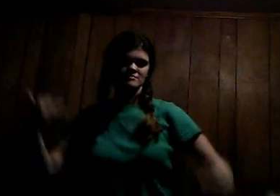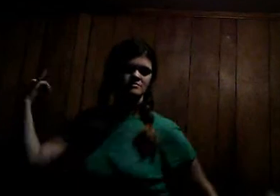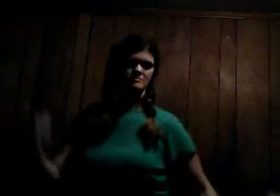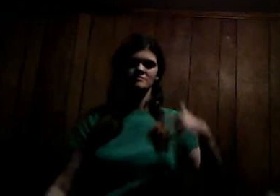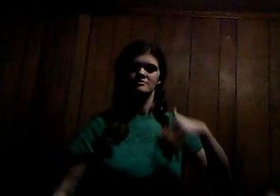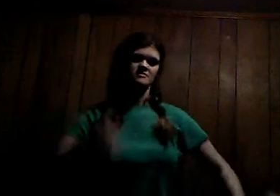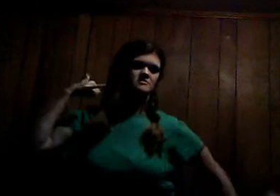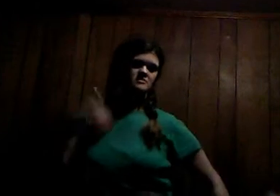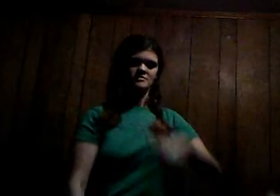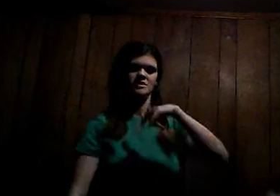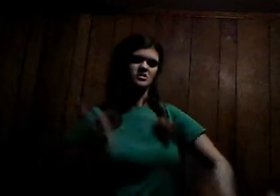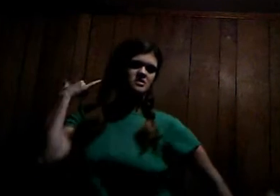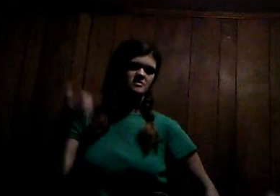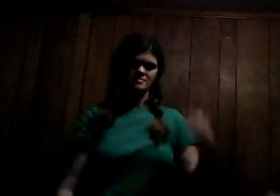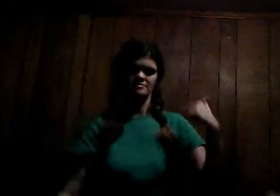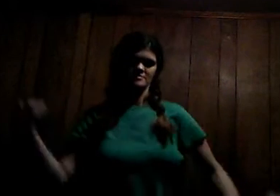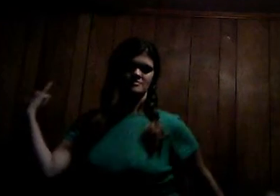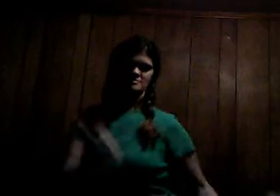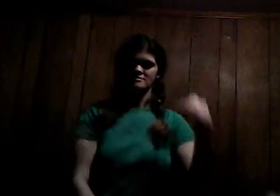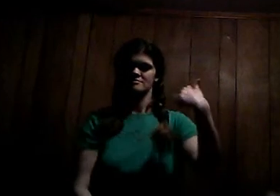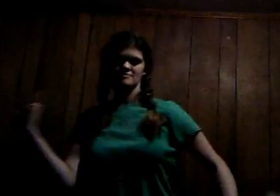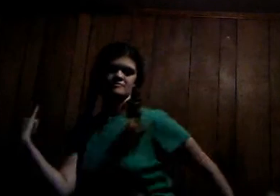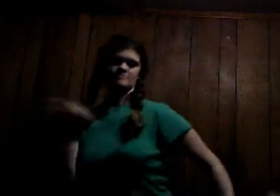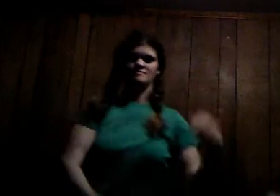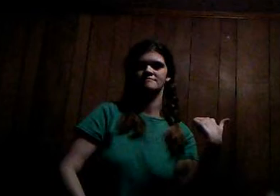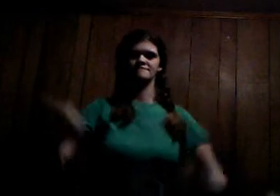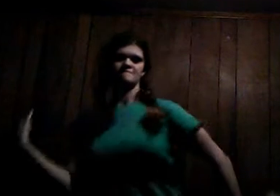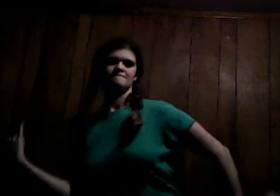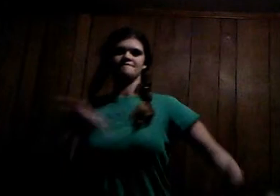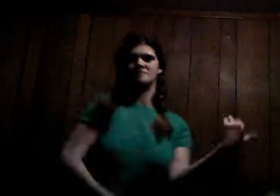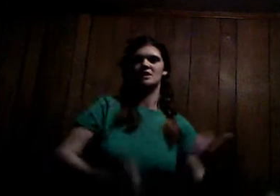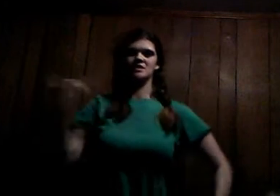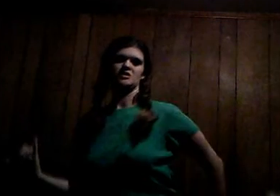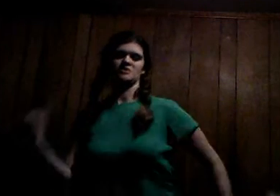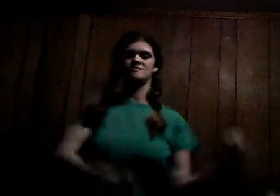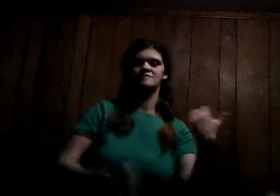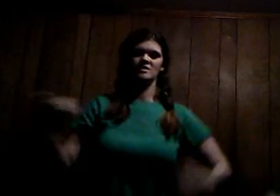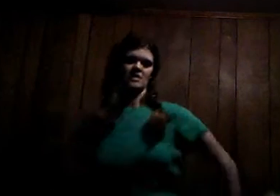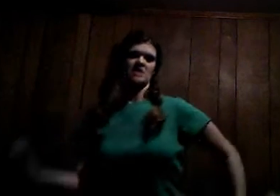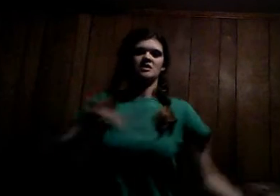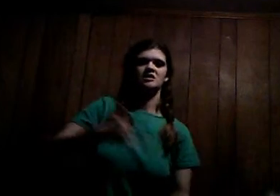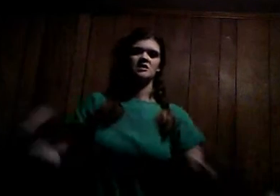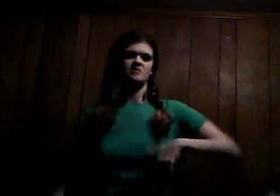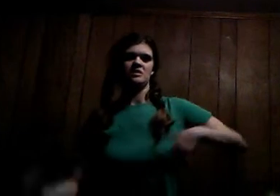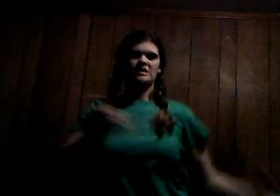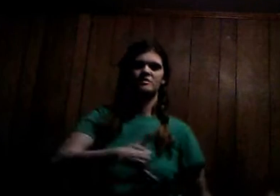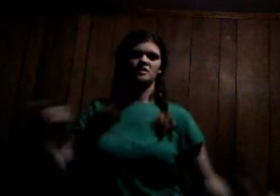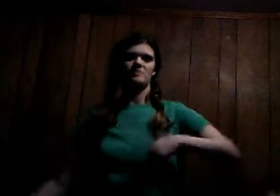eyes, man, you can't touch this. Yo, let me bust the funky lyrics. Fresh new kicks and bands. You got it like that.